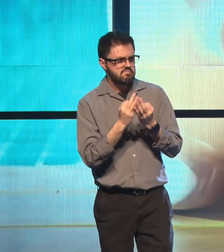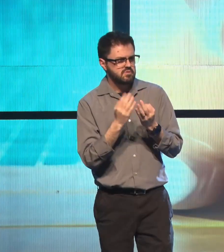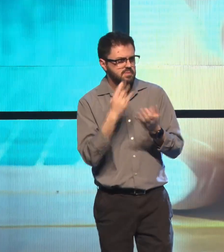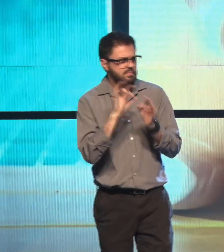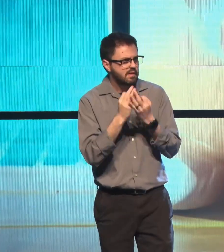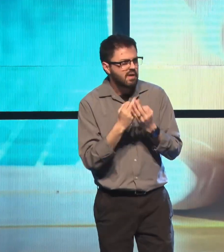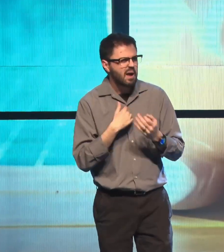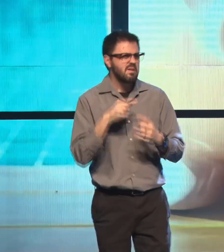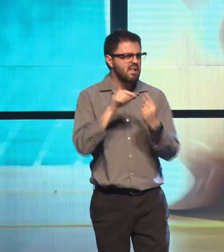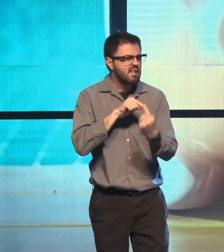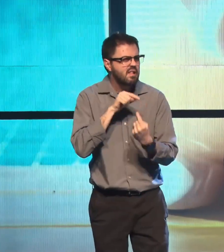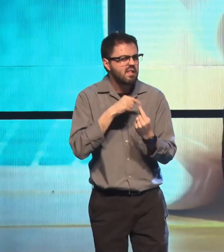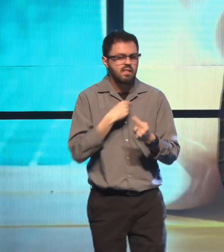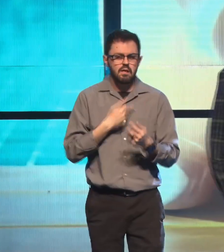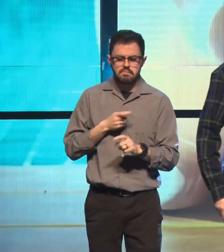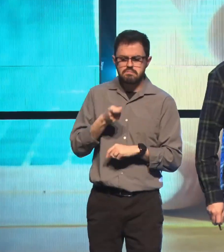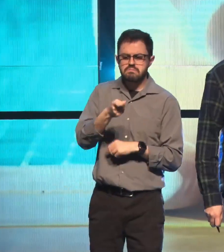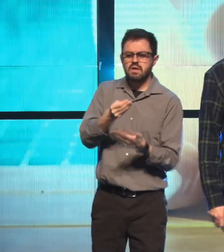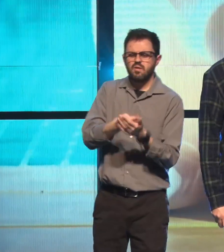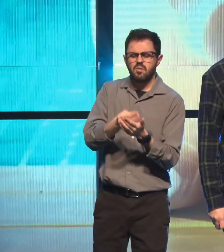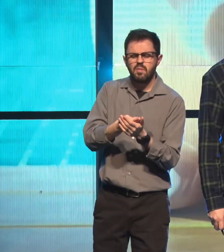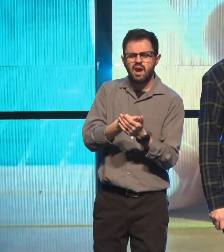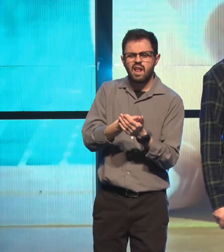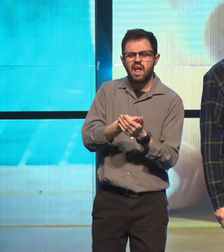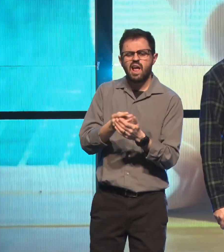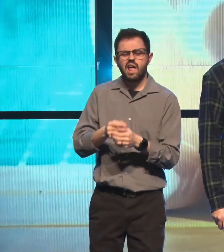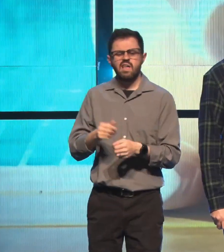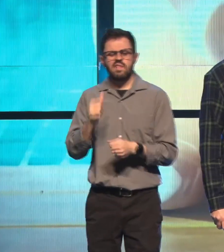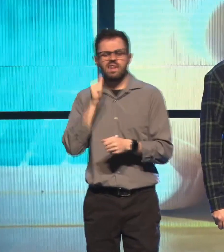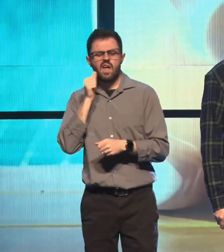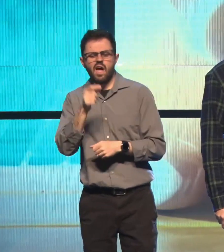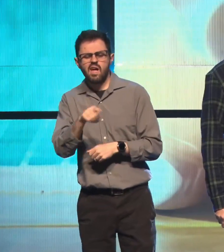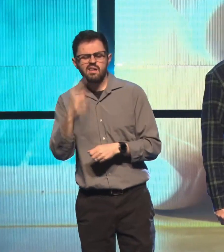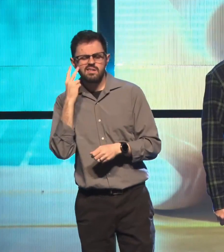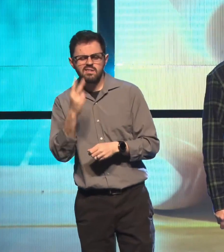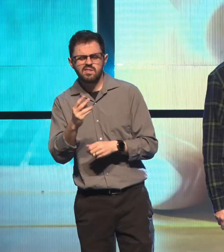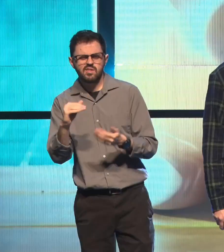gave them some money and the next day you saw them in new jeans and you were like, oh, honey, what?